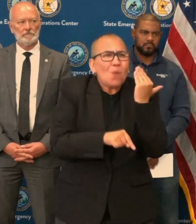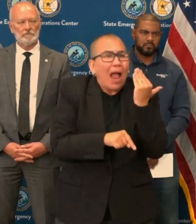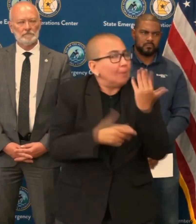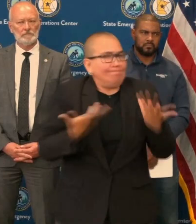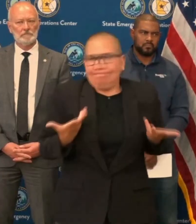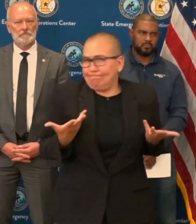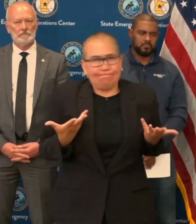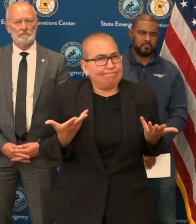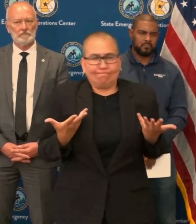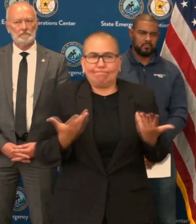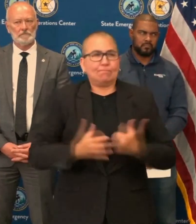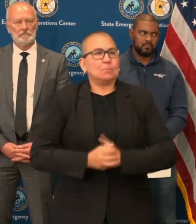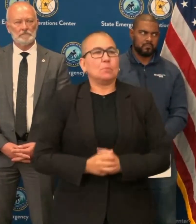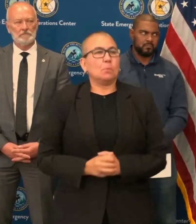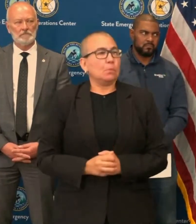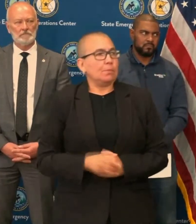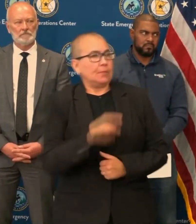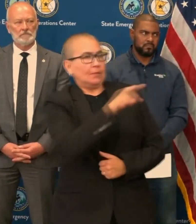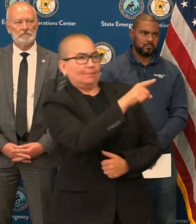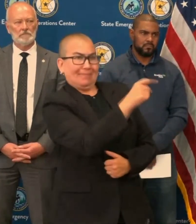able.